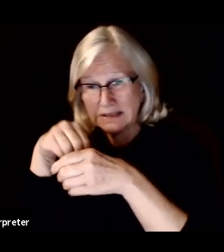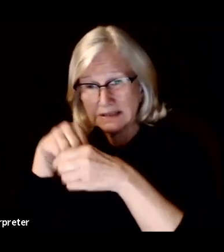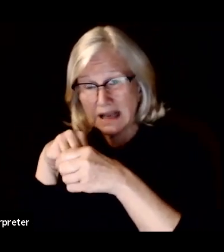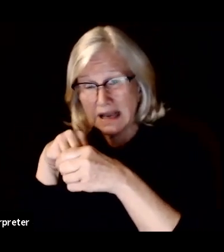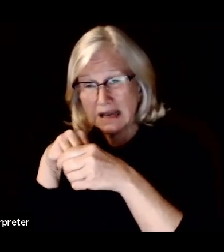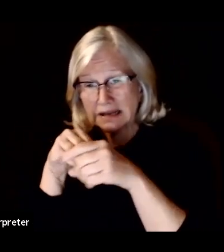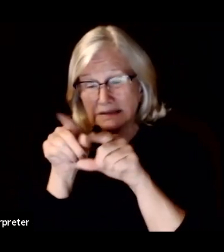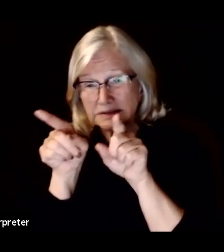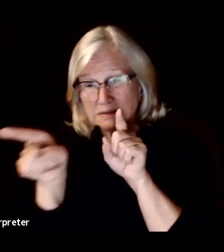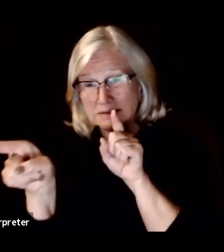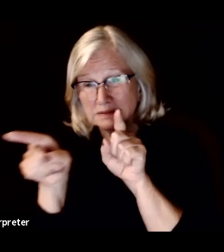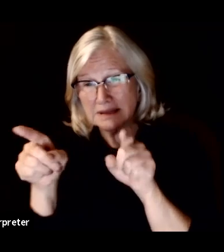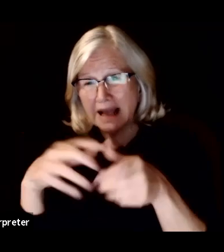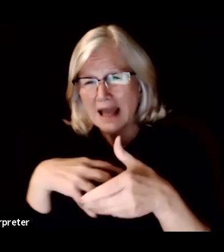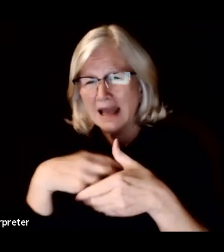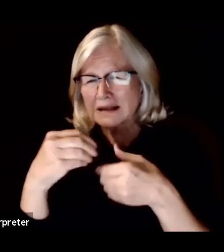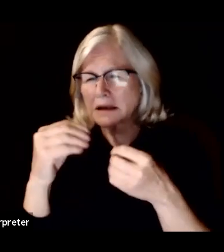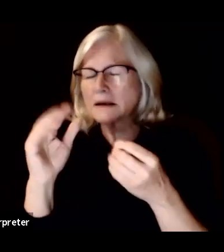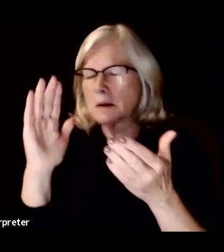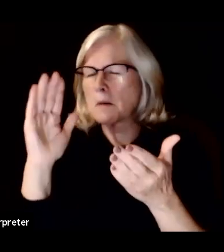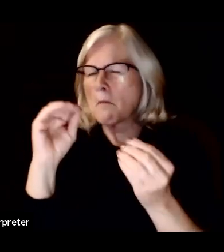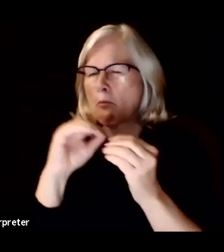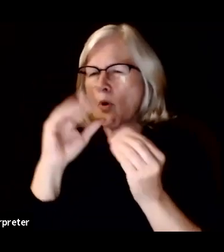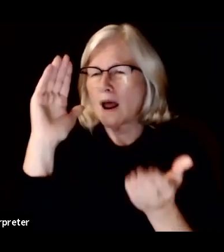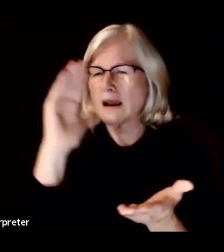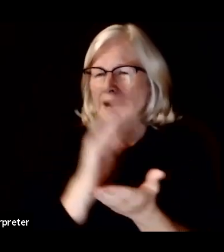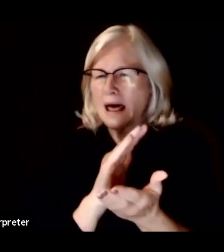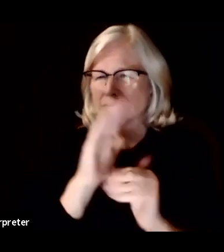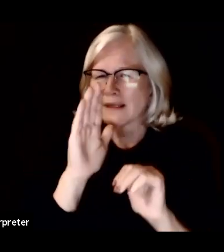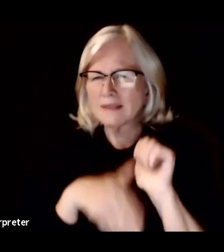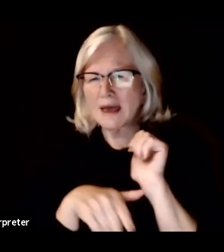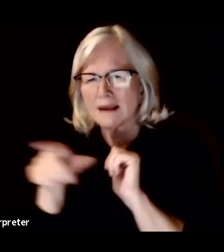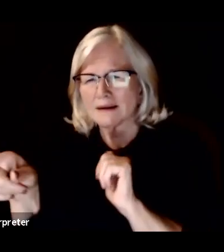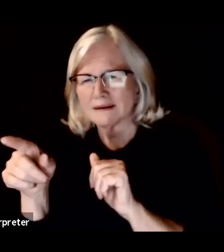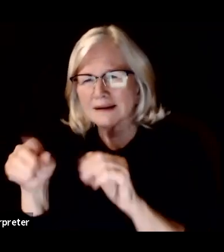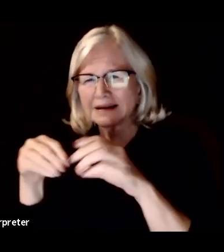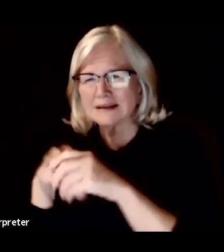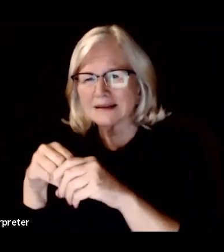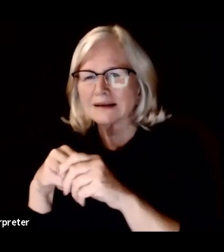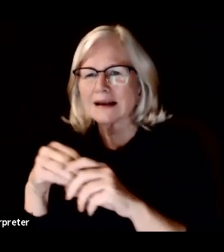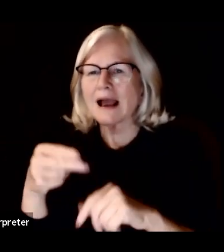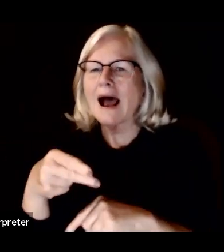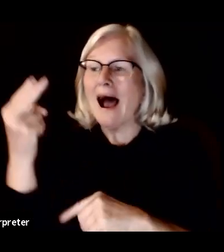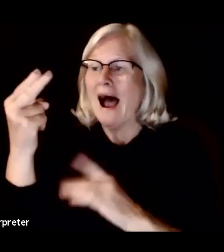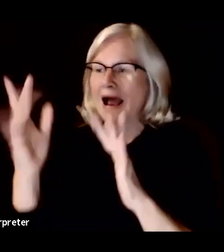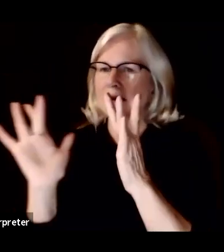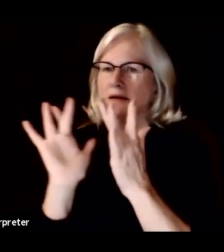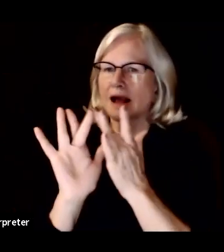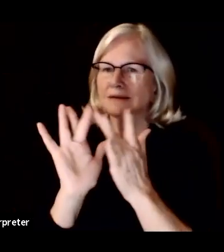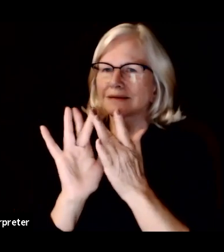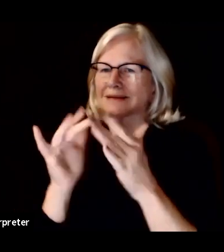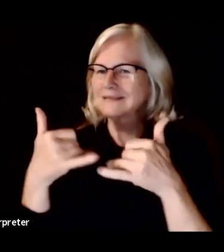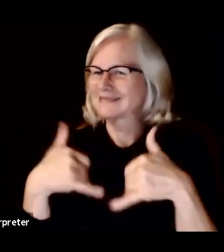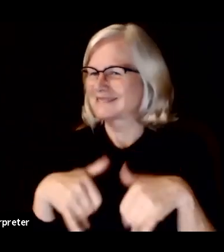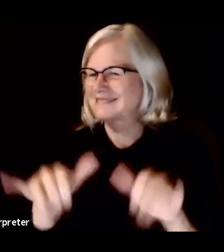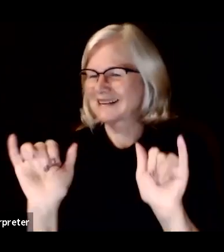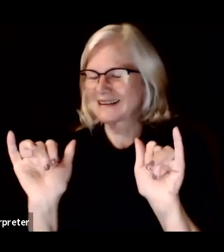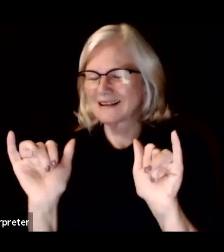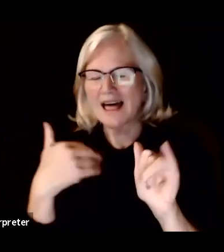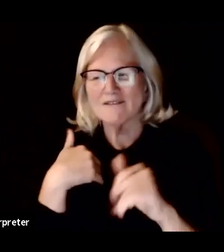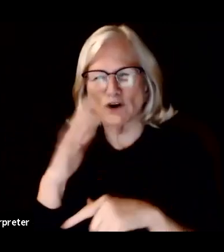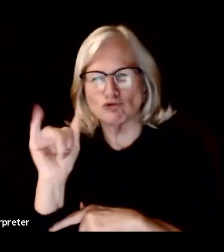high contact sports just do have a risk. And of course, we're concerned about not just the games